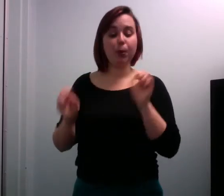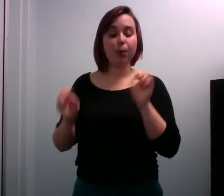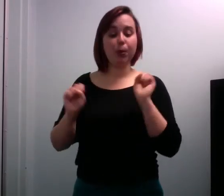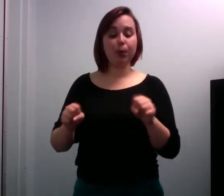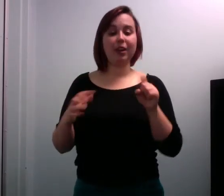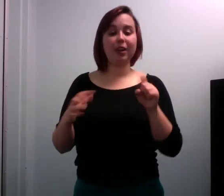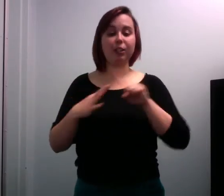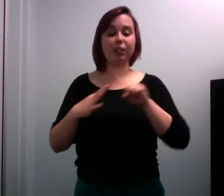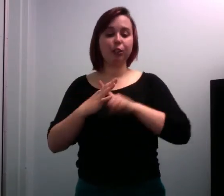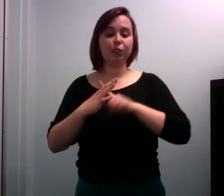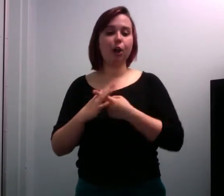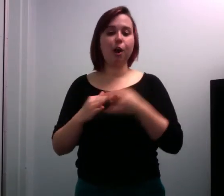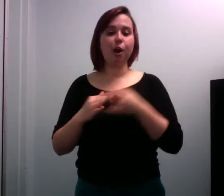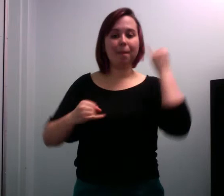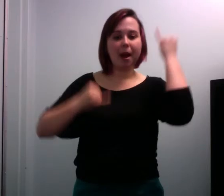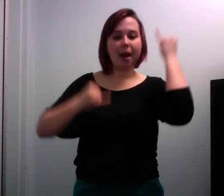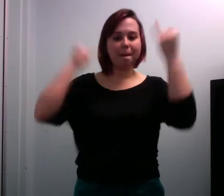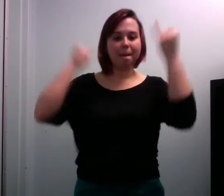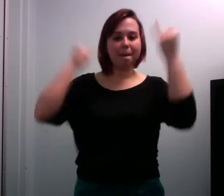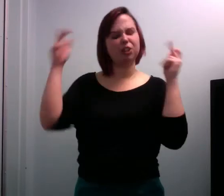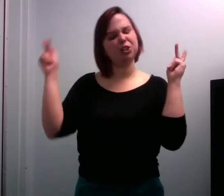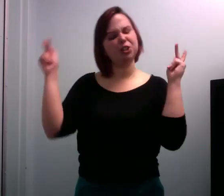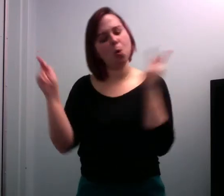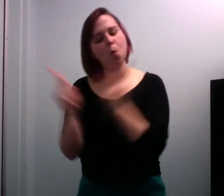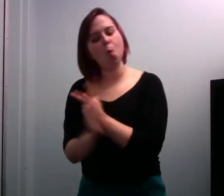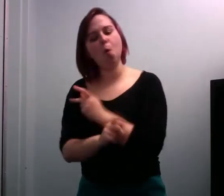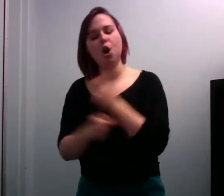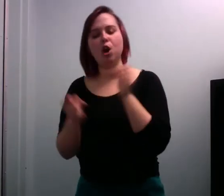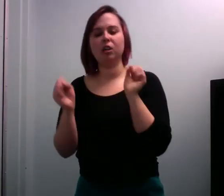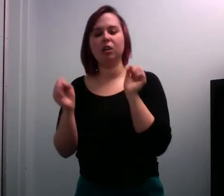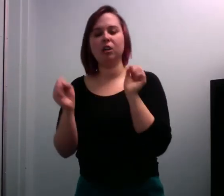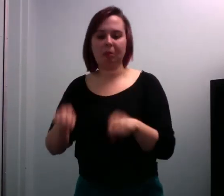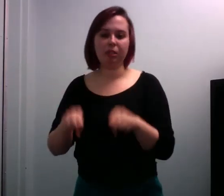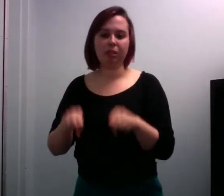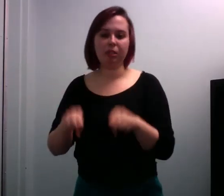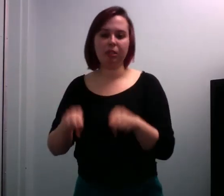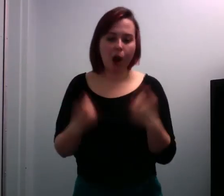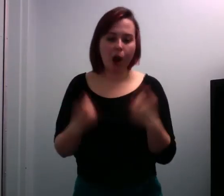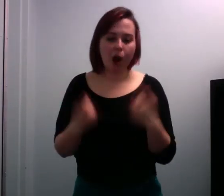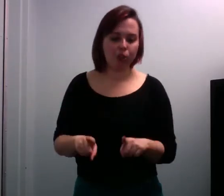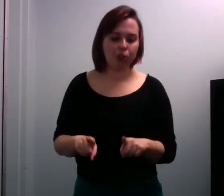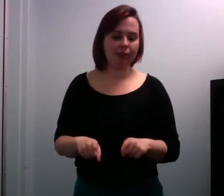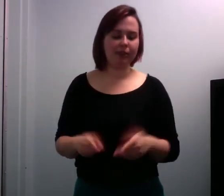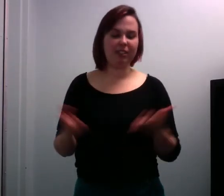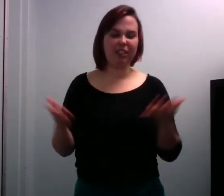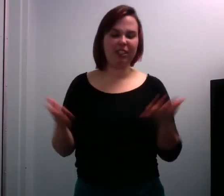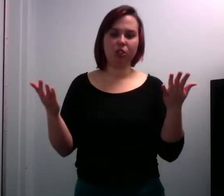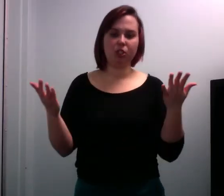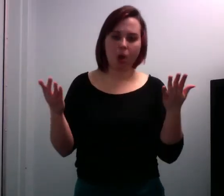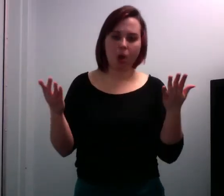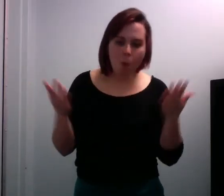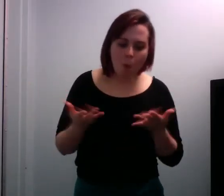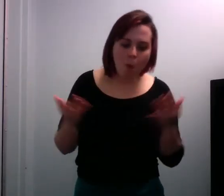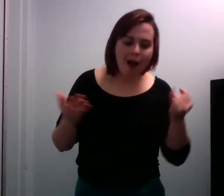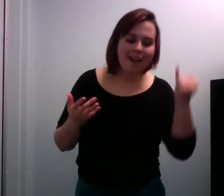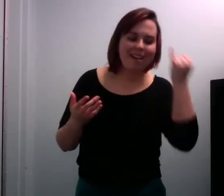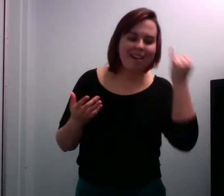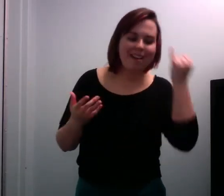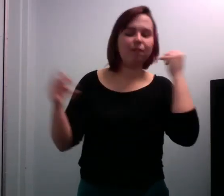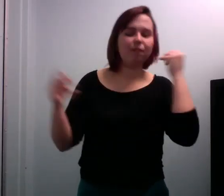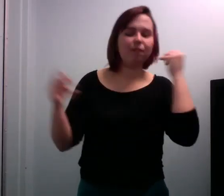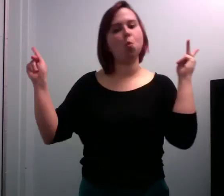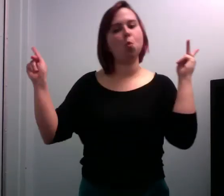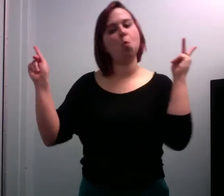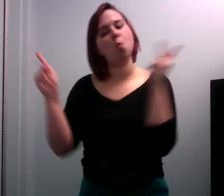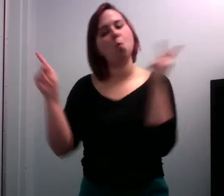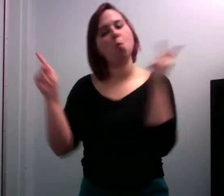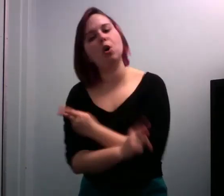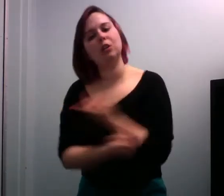worst possible consequences. What if the worst happened? And imagine